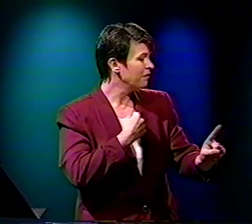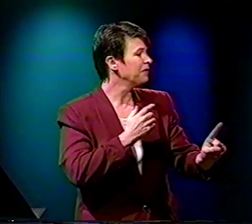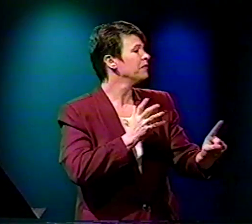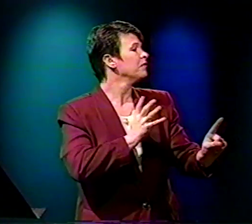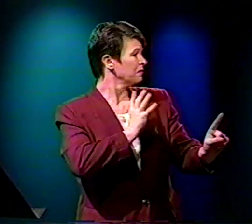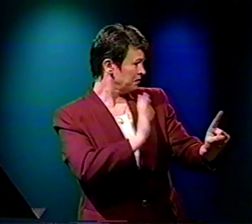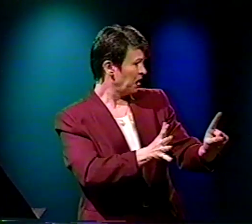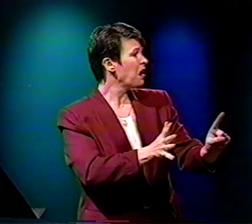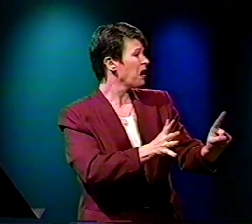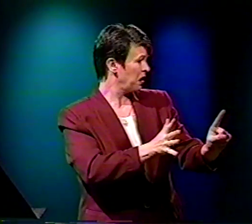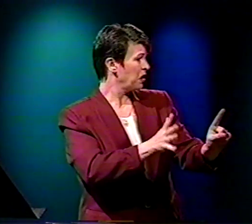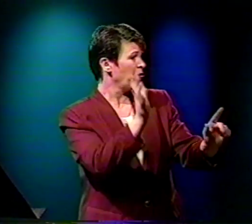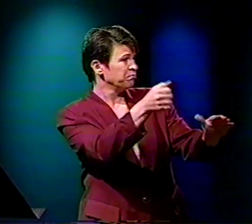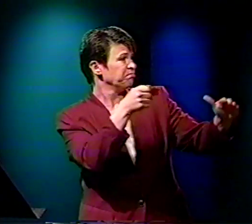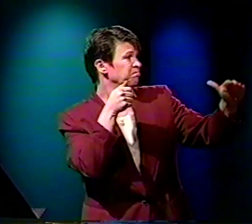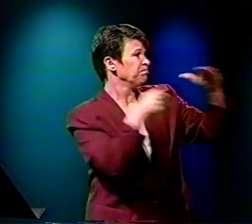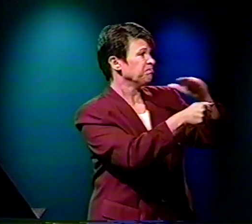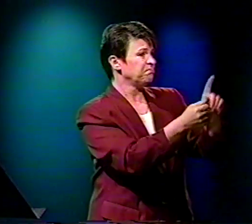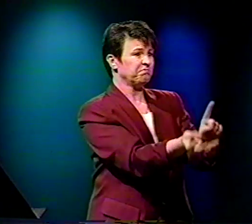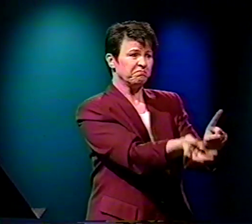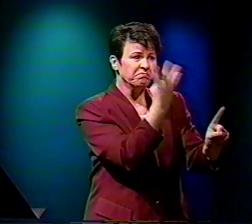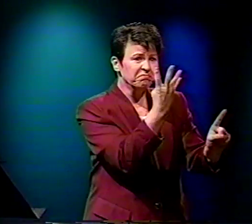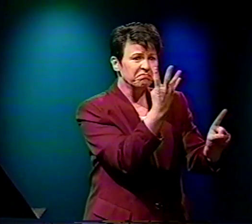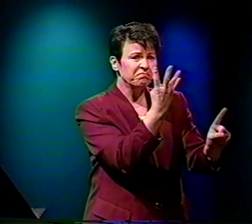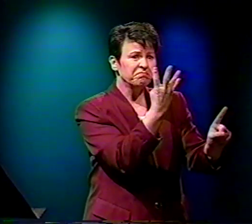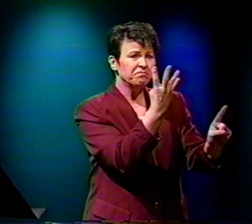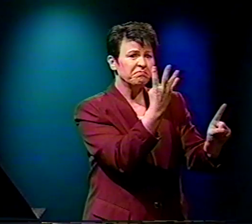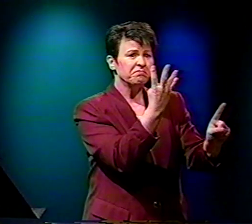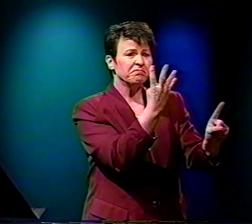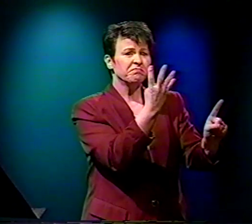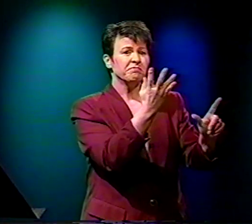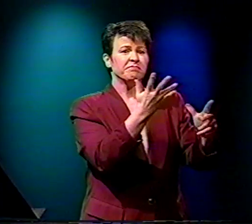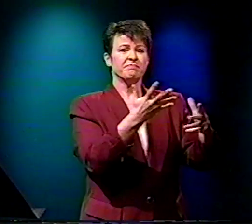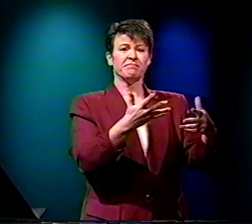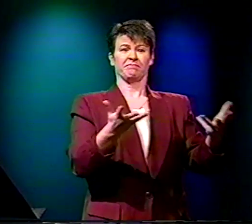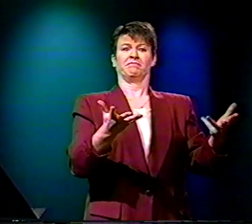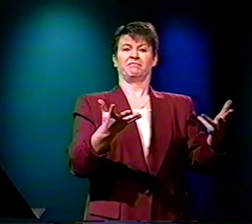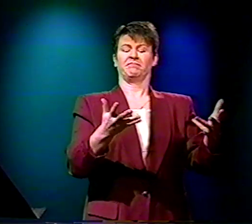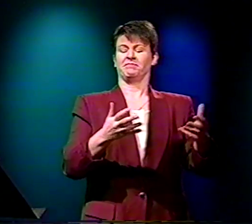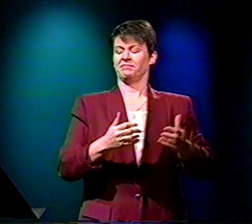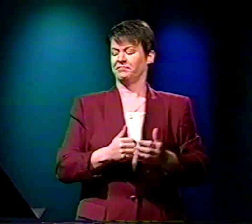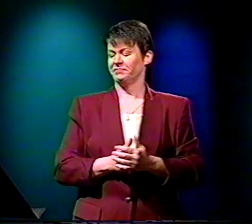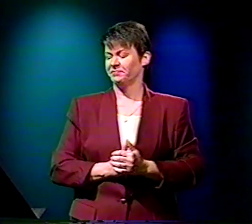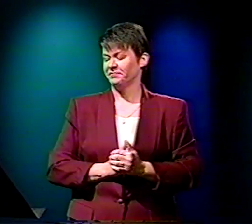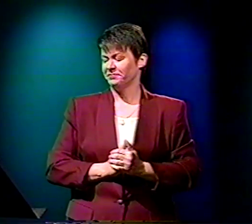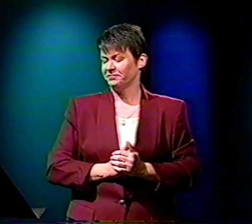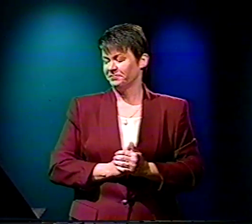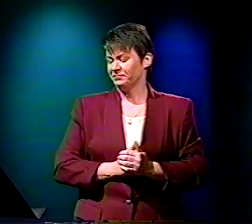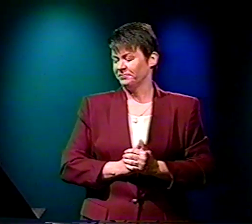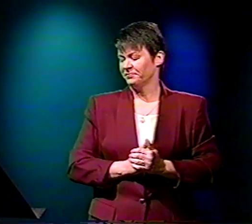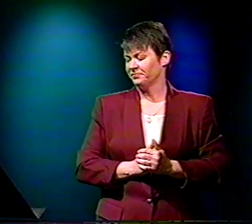tell you. You won't tell me? All right, fine. Then we'll put you in jail. And therein lies the